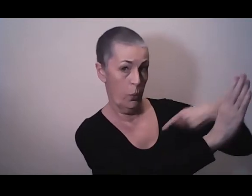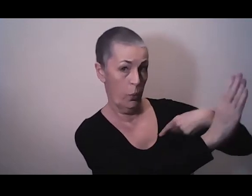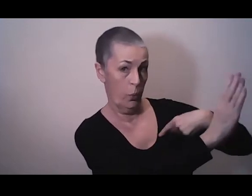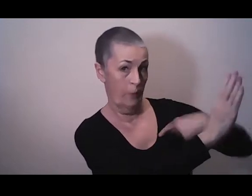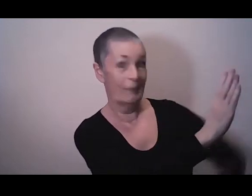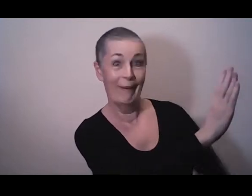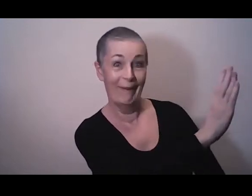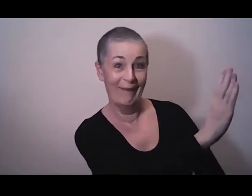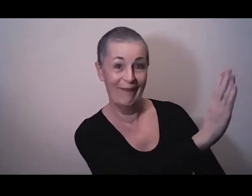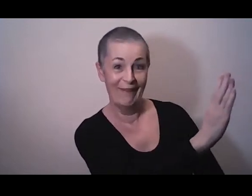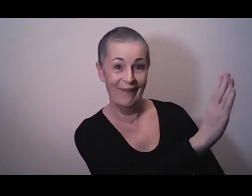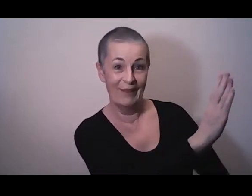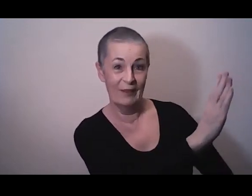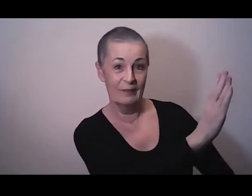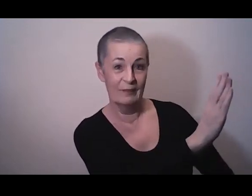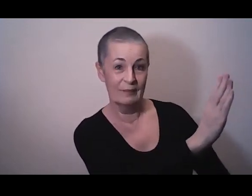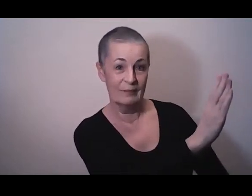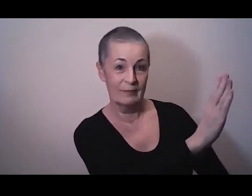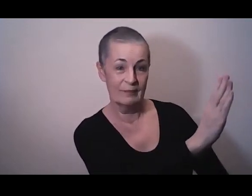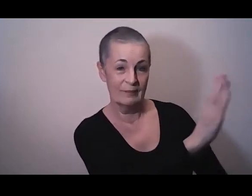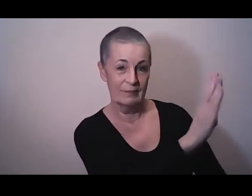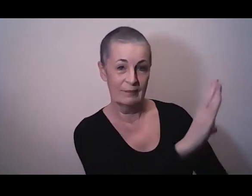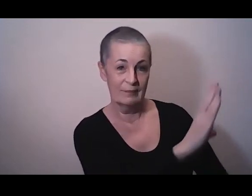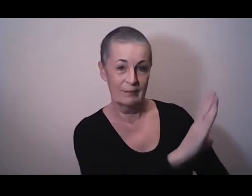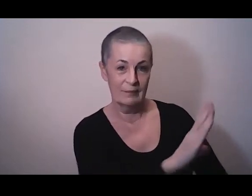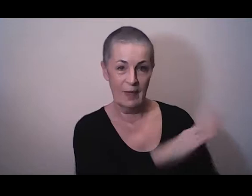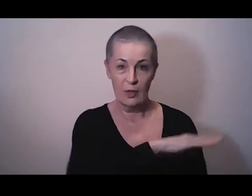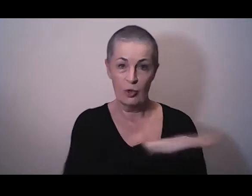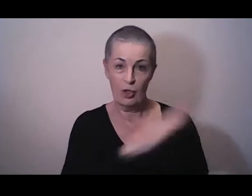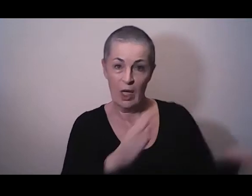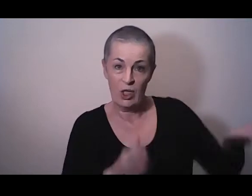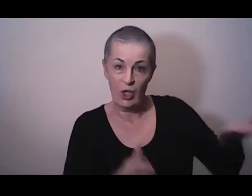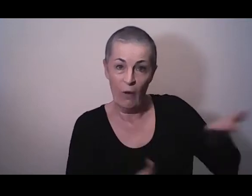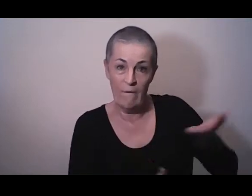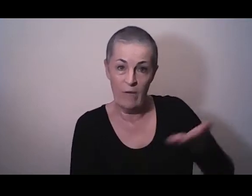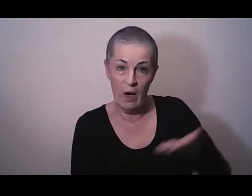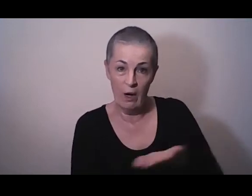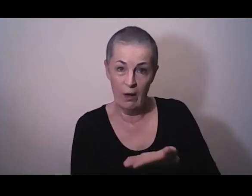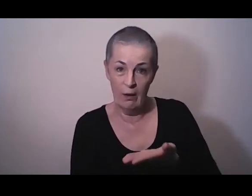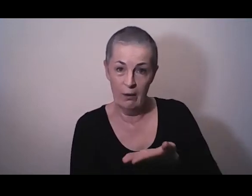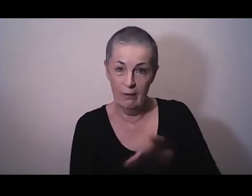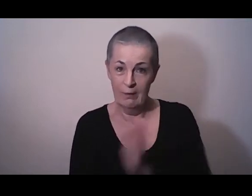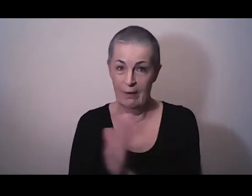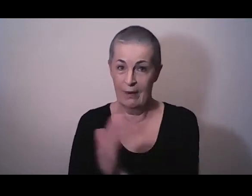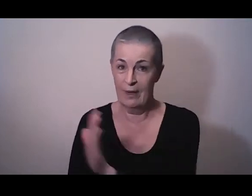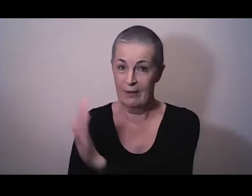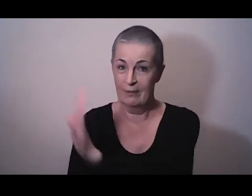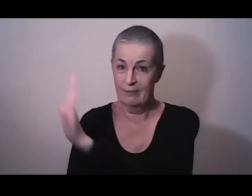And then the bottom hand goes to the top and repeats the same on the other side.